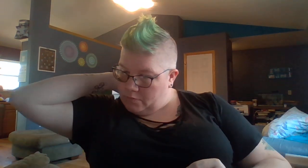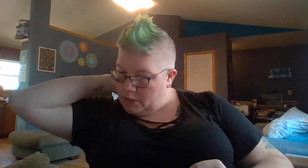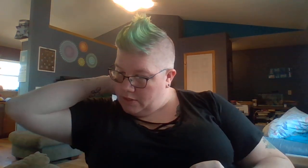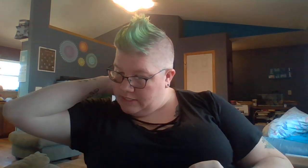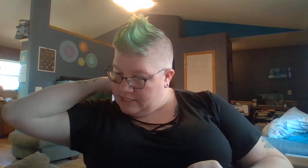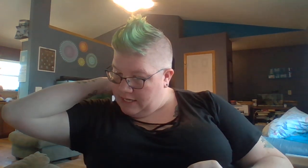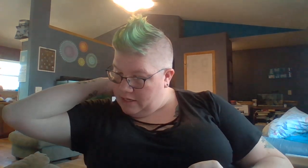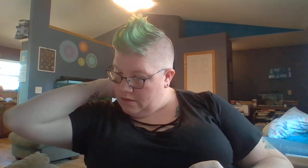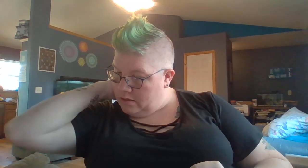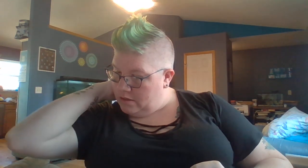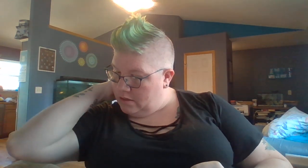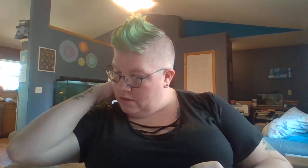Let's see.